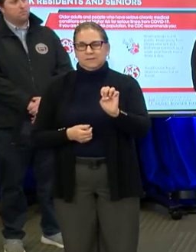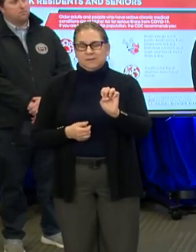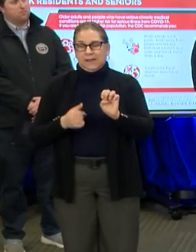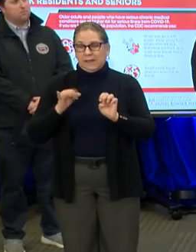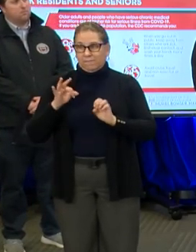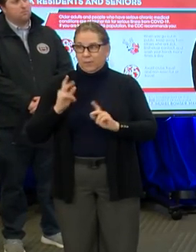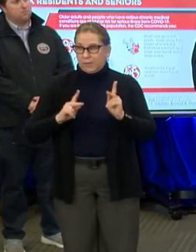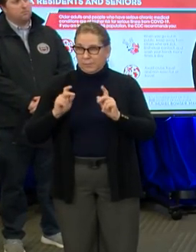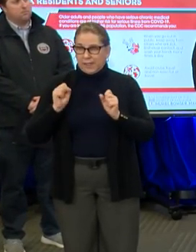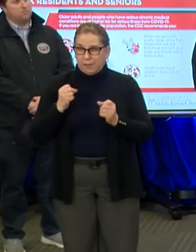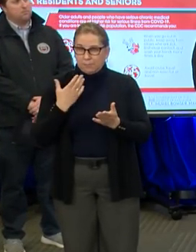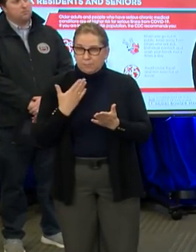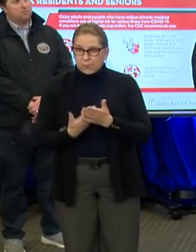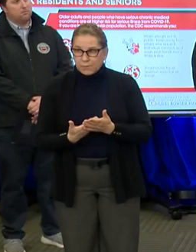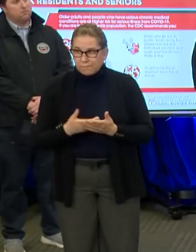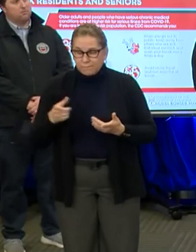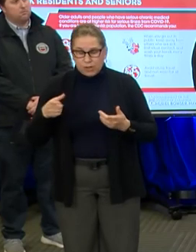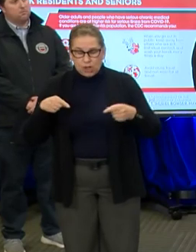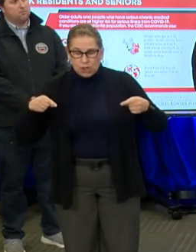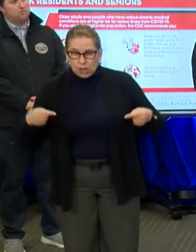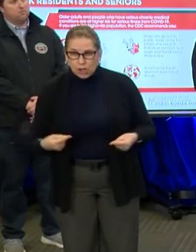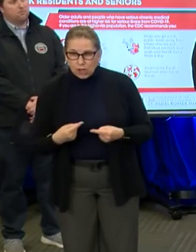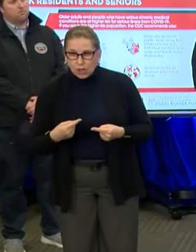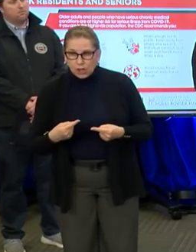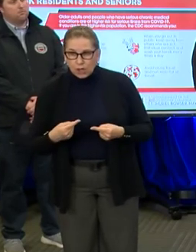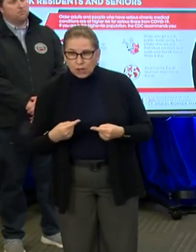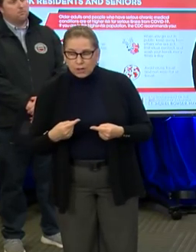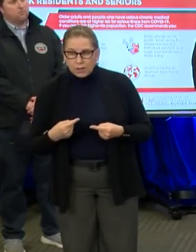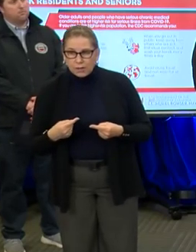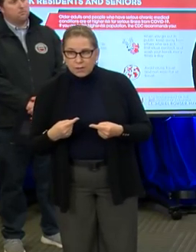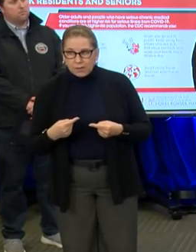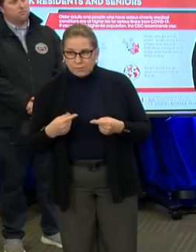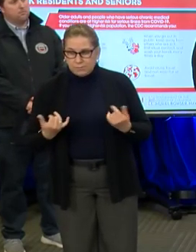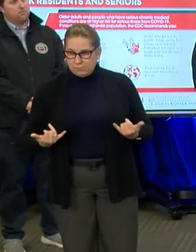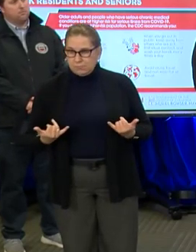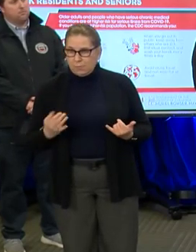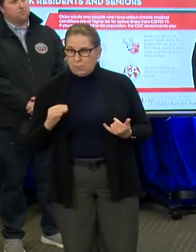date they apply can apply for that, and they do it at